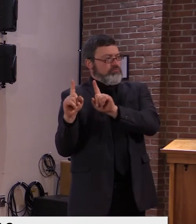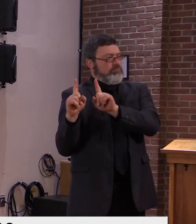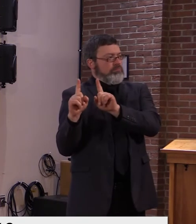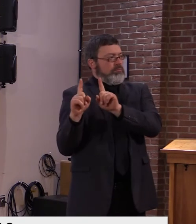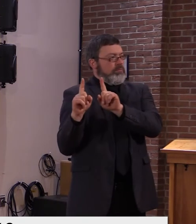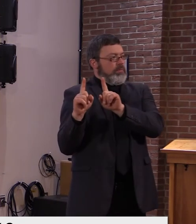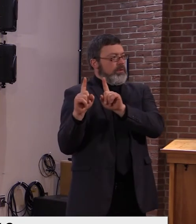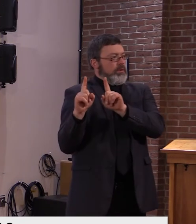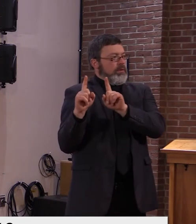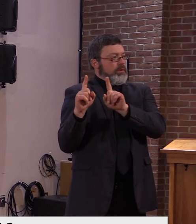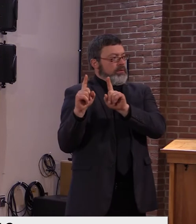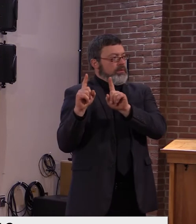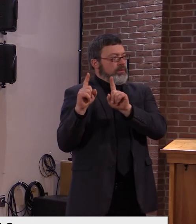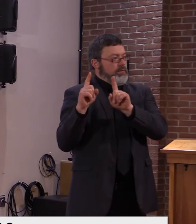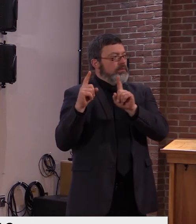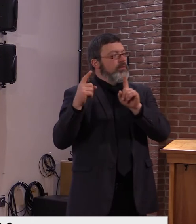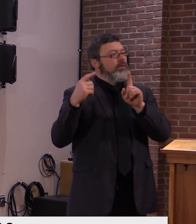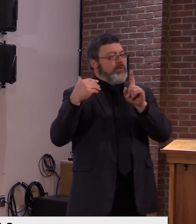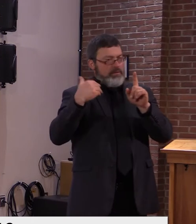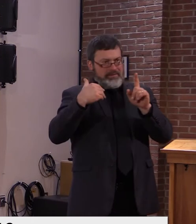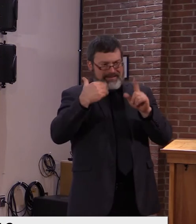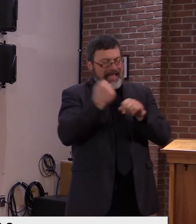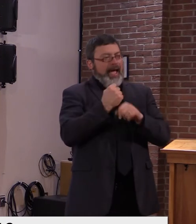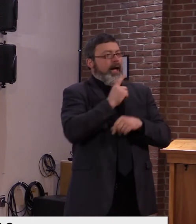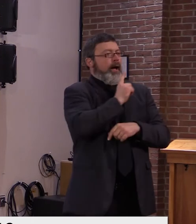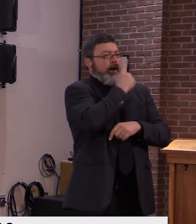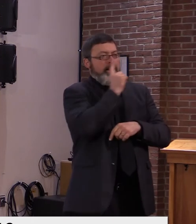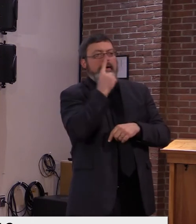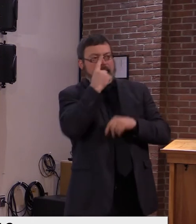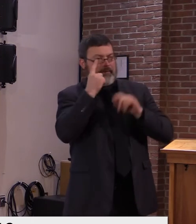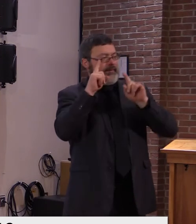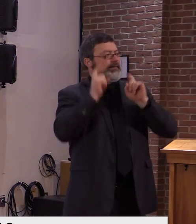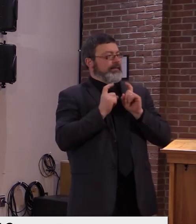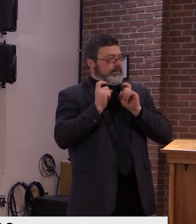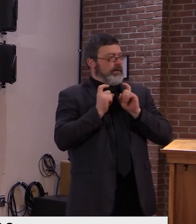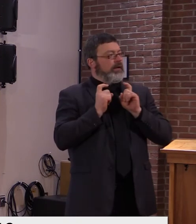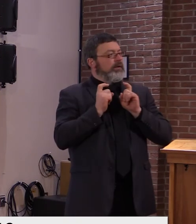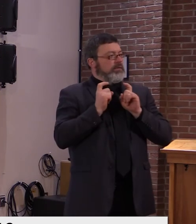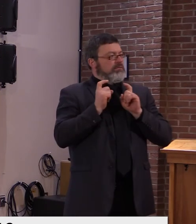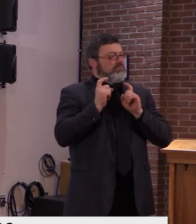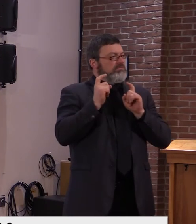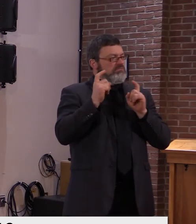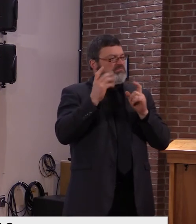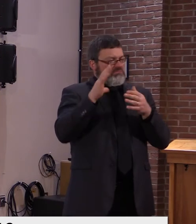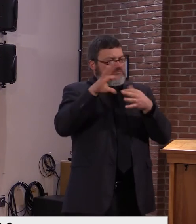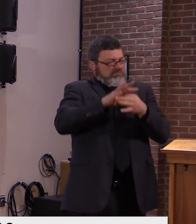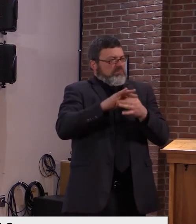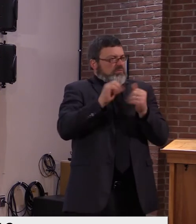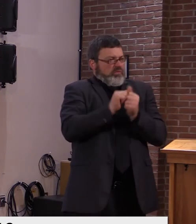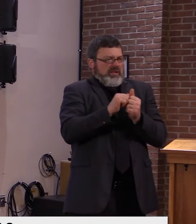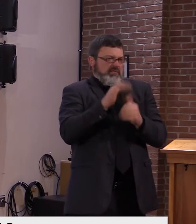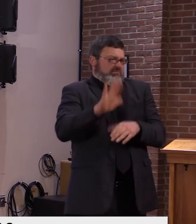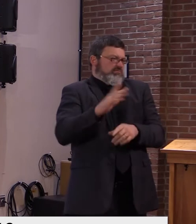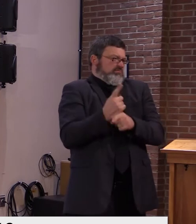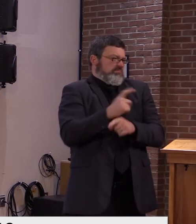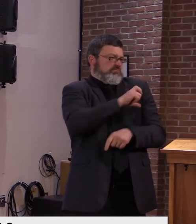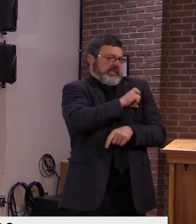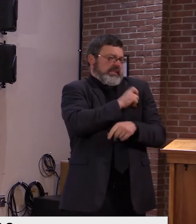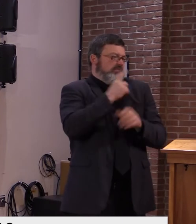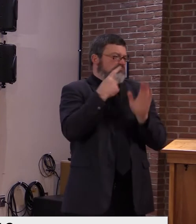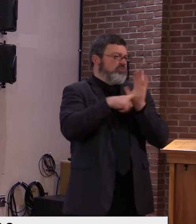normal surveillance test that occurs in the healthcare system. And results that were received on the 21st, just